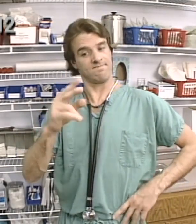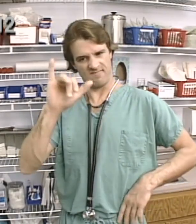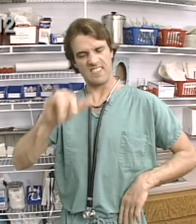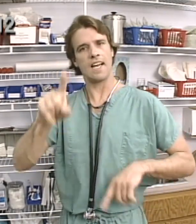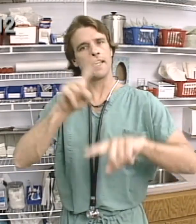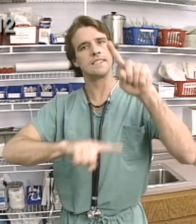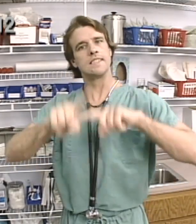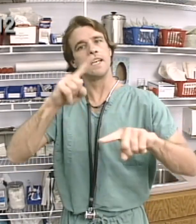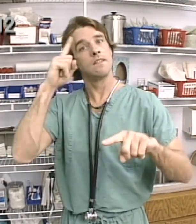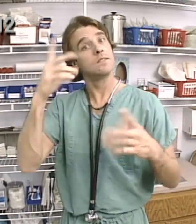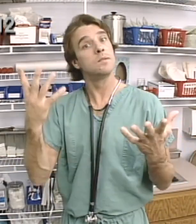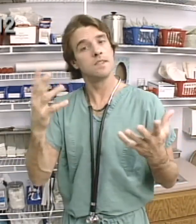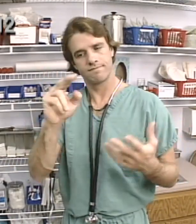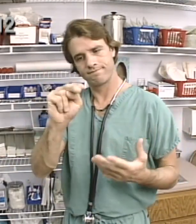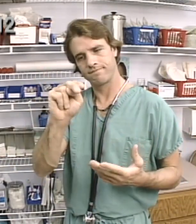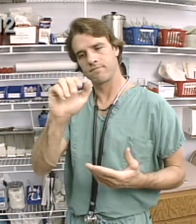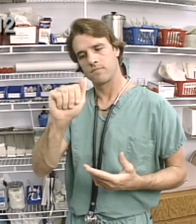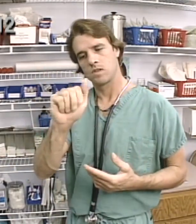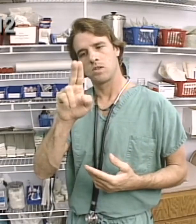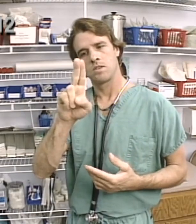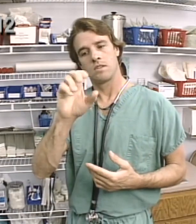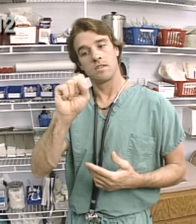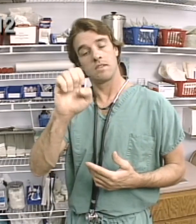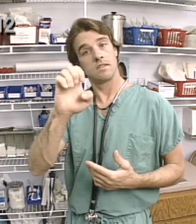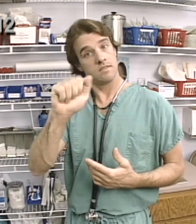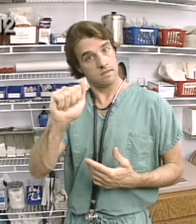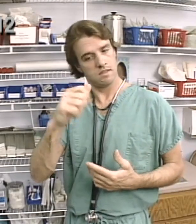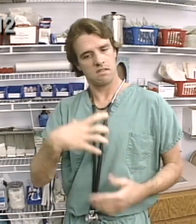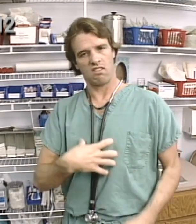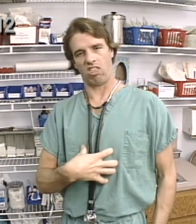Did you see that? This is the sign for nausea.